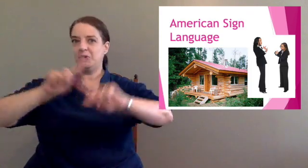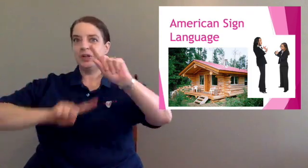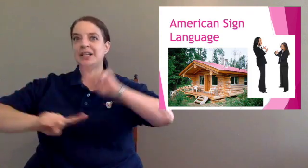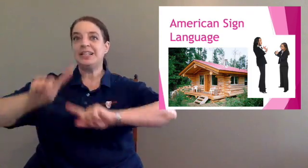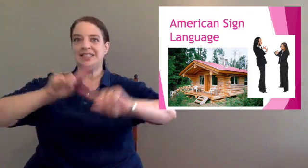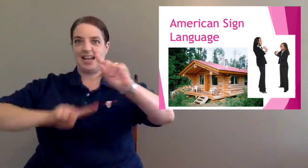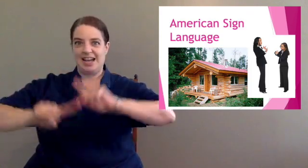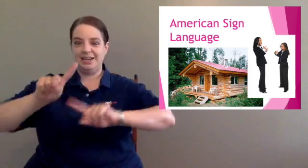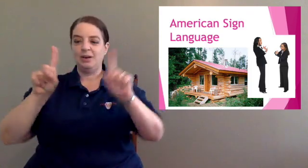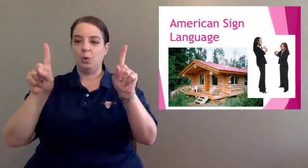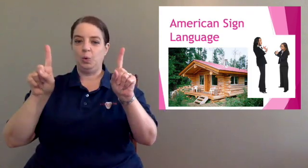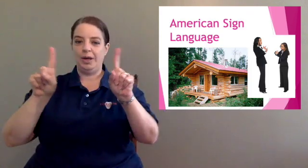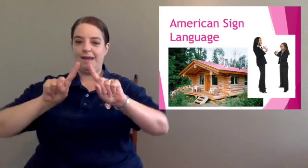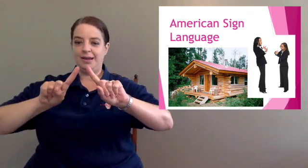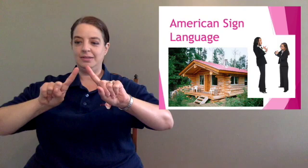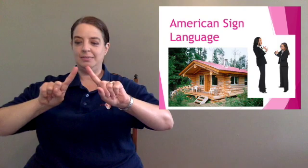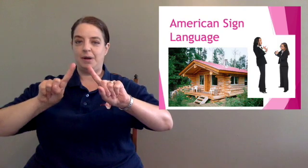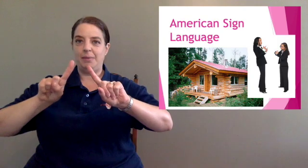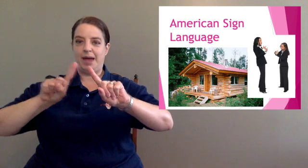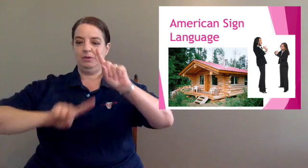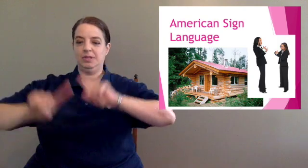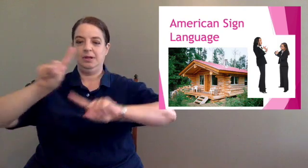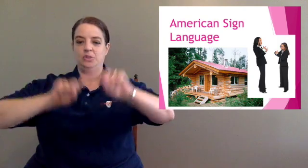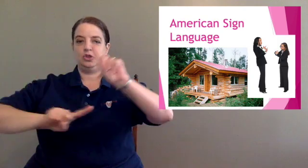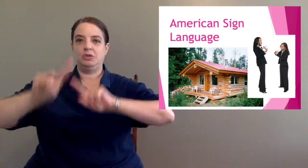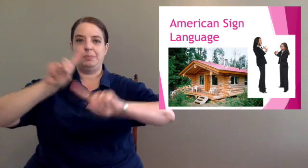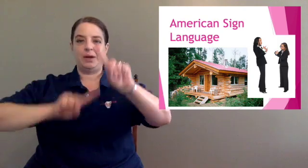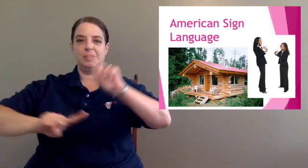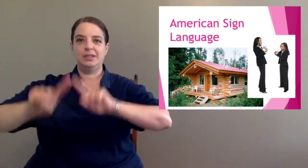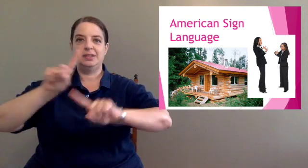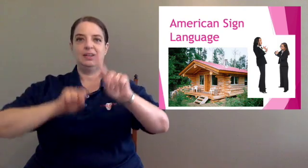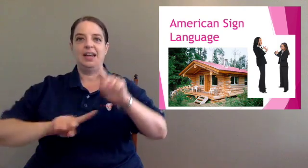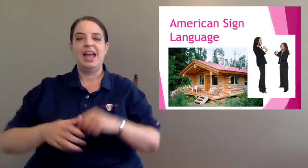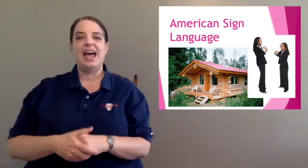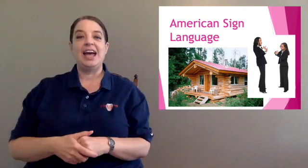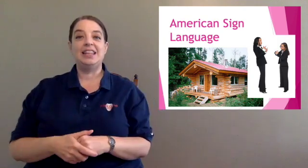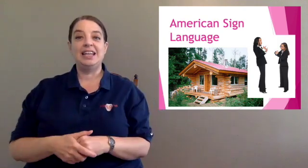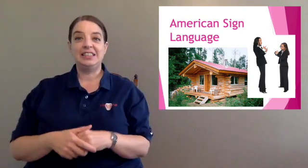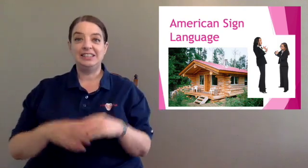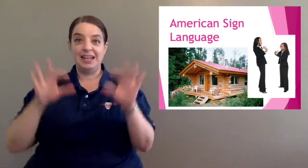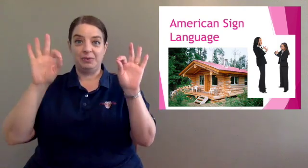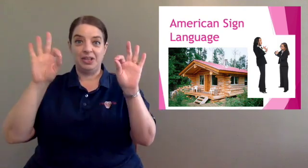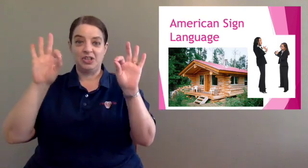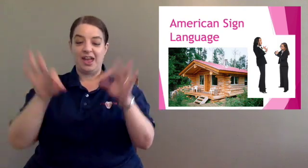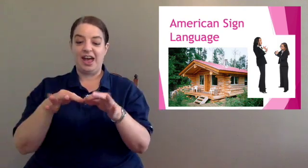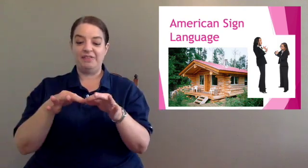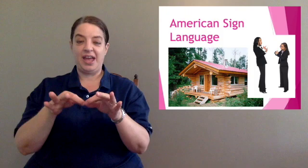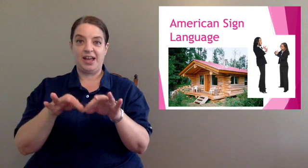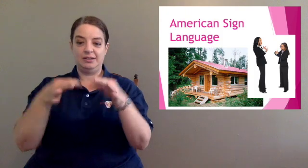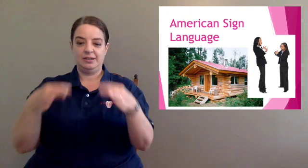word sign. 1 hands, palm out, circles backwards. And then language, F hands